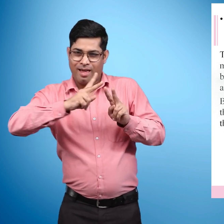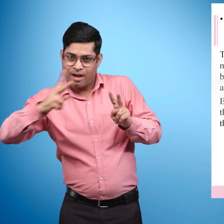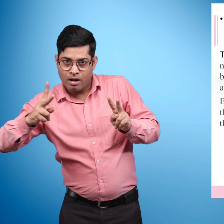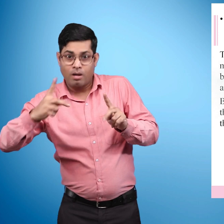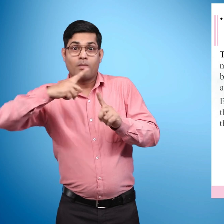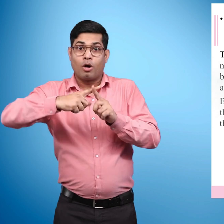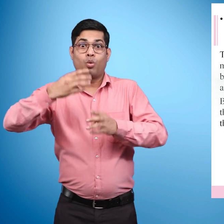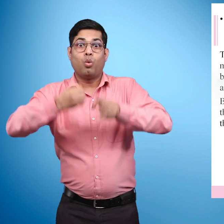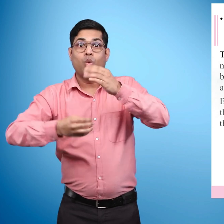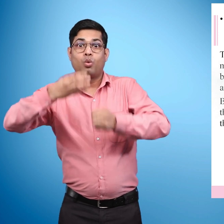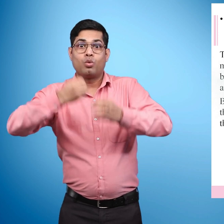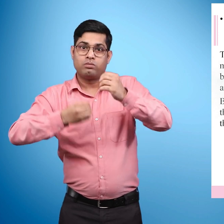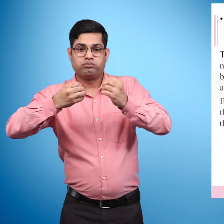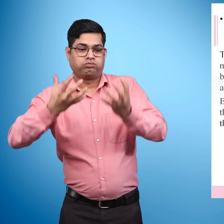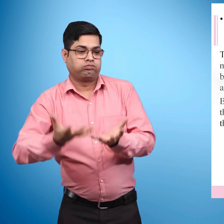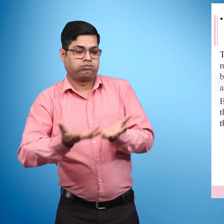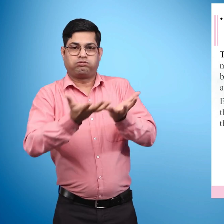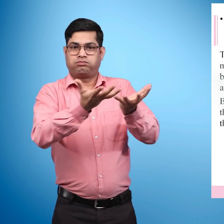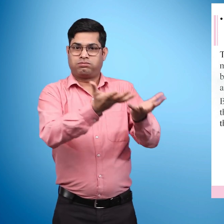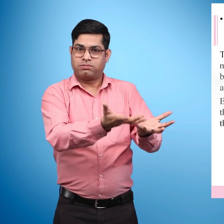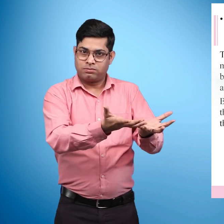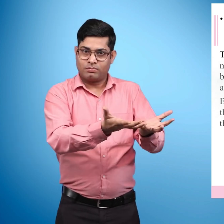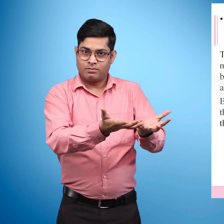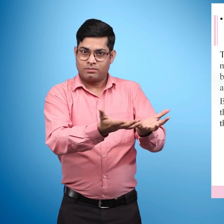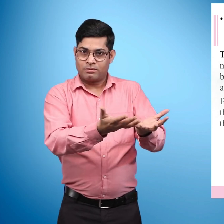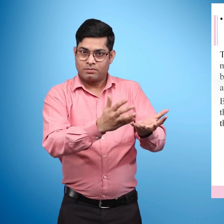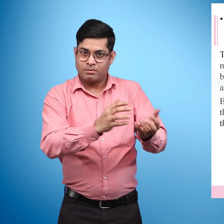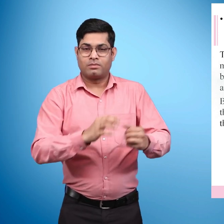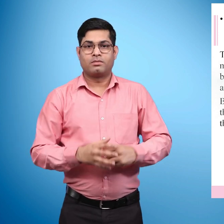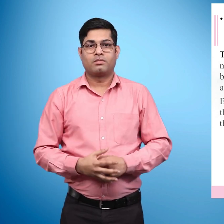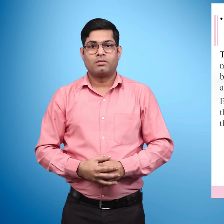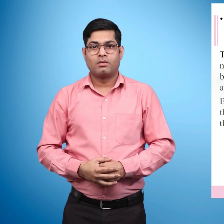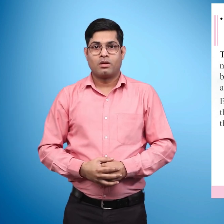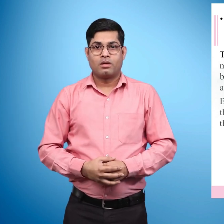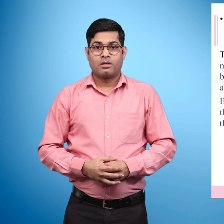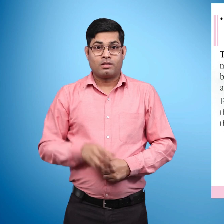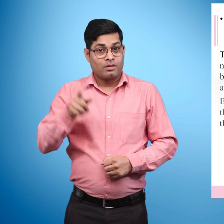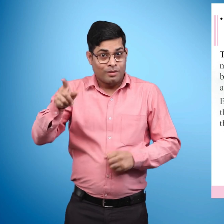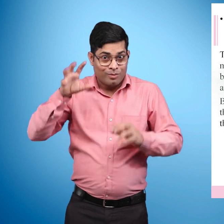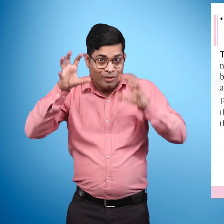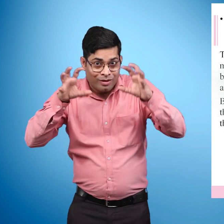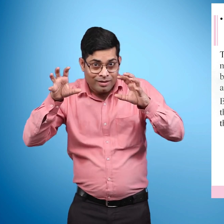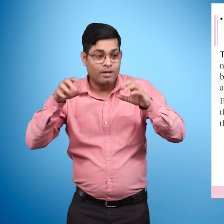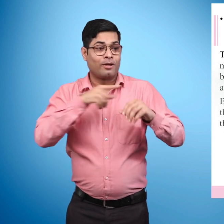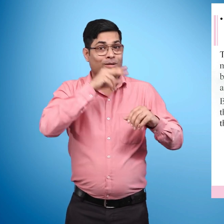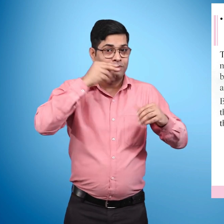and a lot of milk, and later led him to a luxurious bed to sleep on, complete with pillows and bolsters.